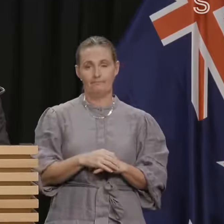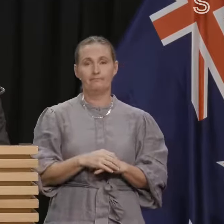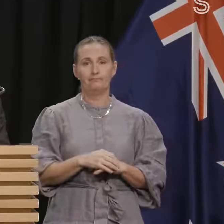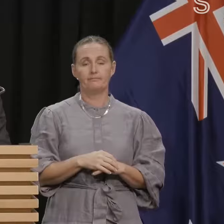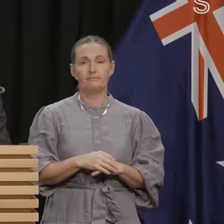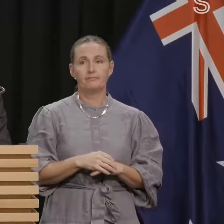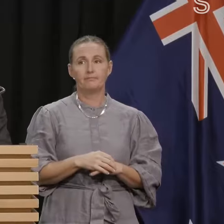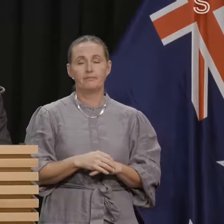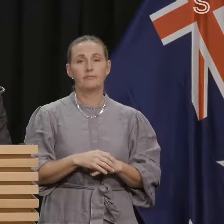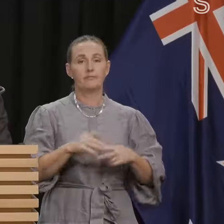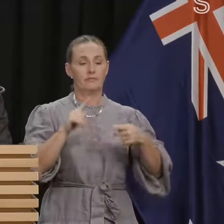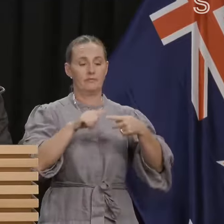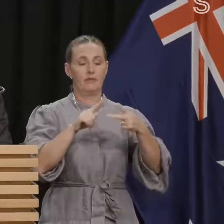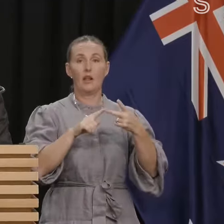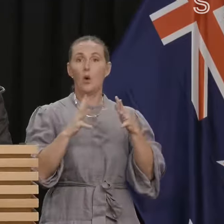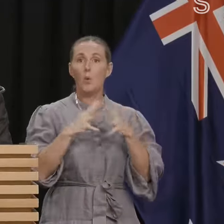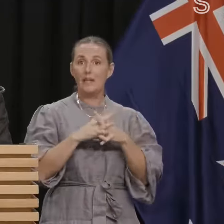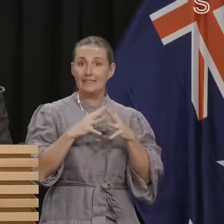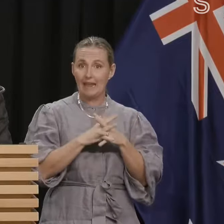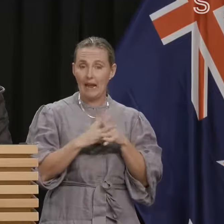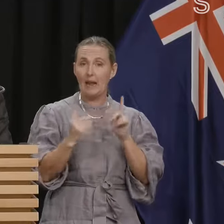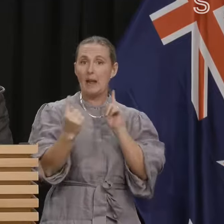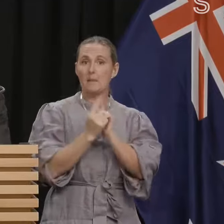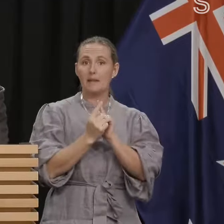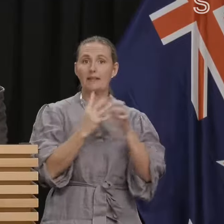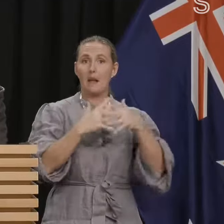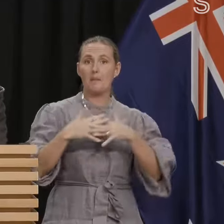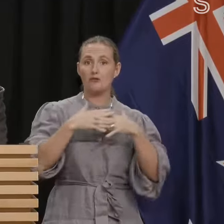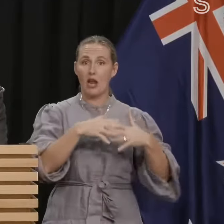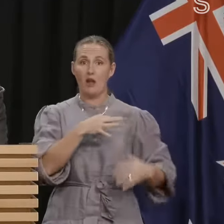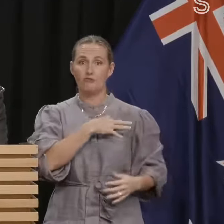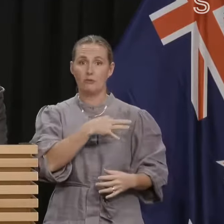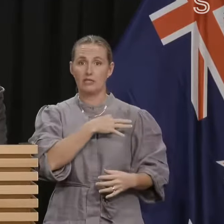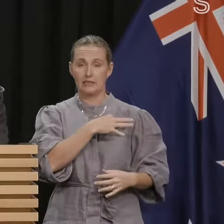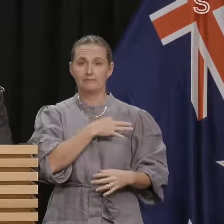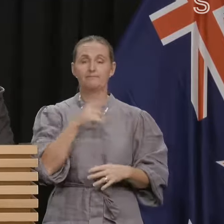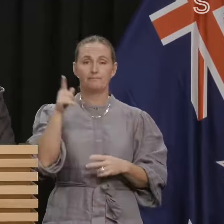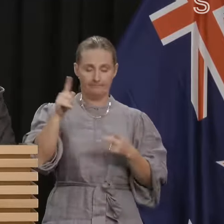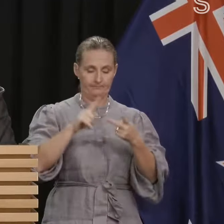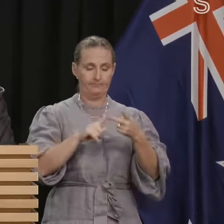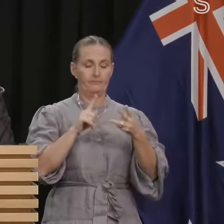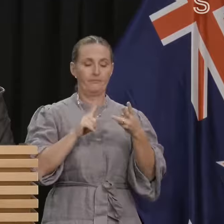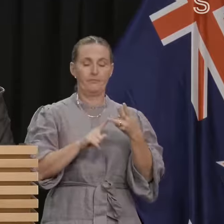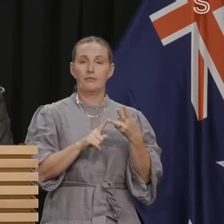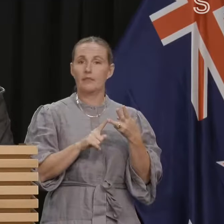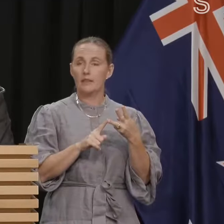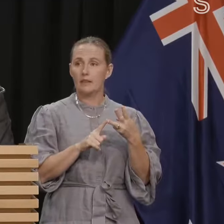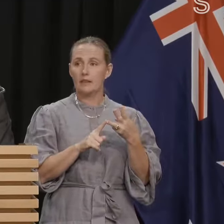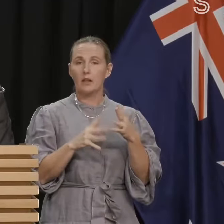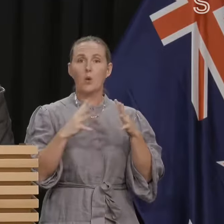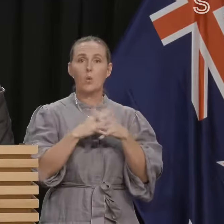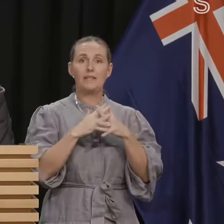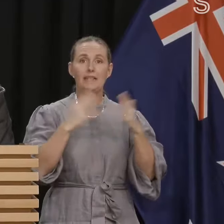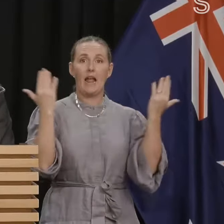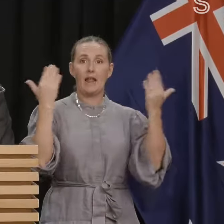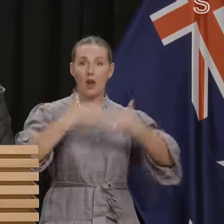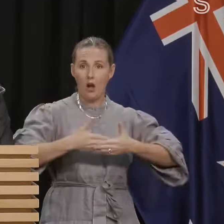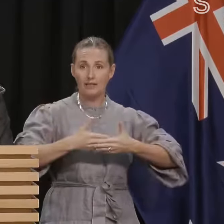Leyen. On Wednesday I'm meeting the US Ambassador on Wednesday